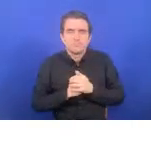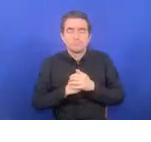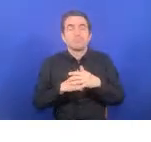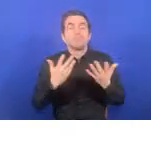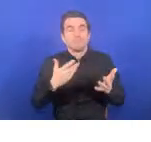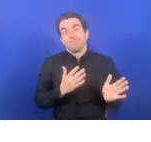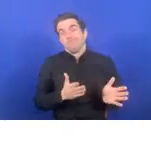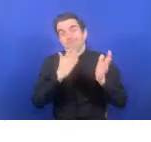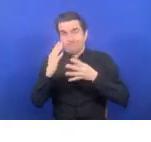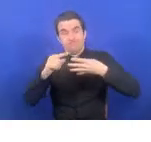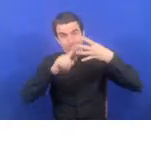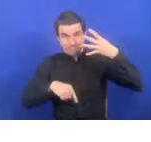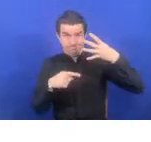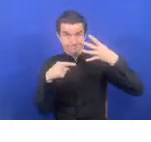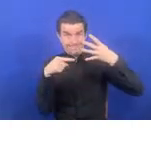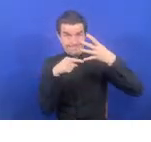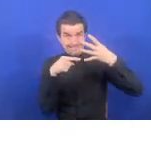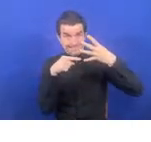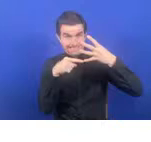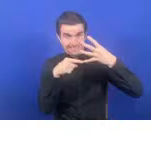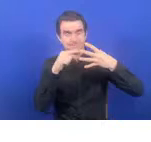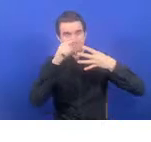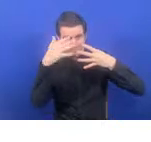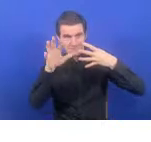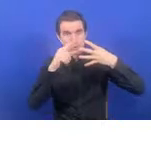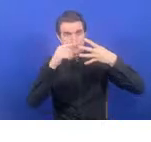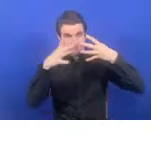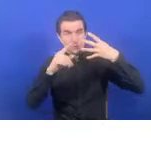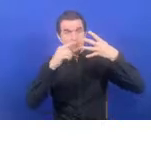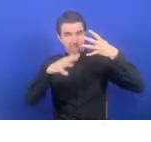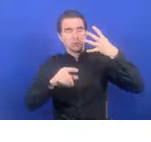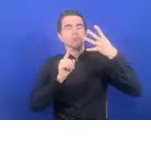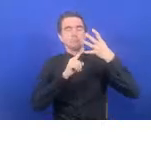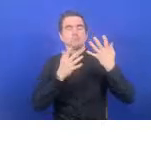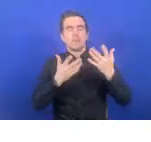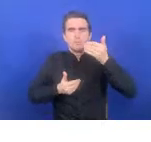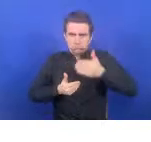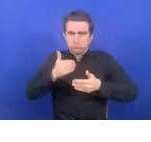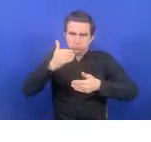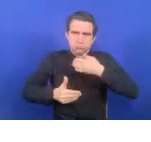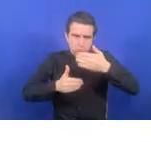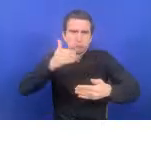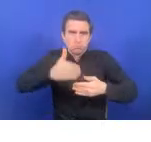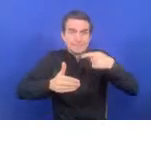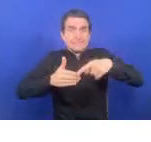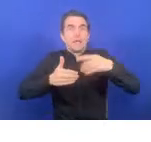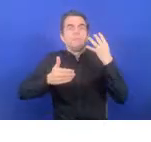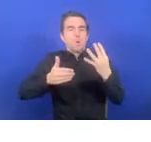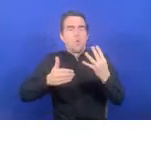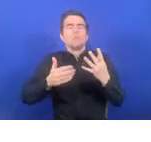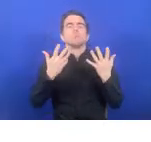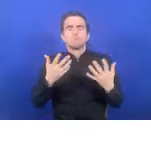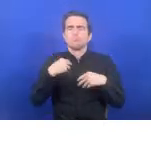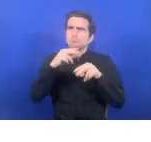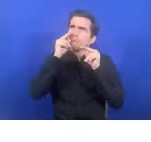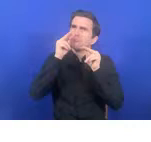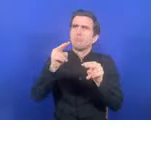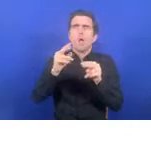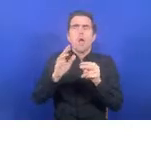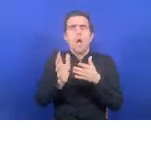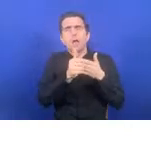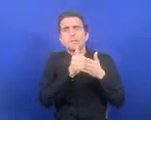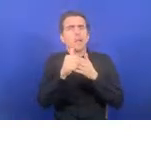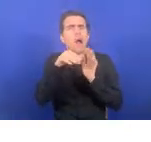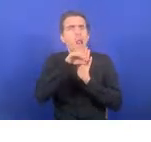we have developed a gender mainstreaming action plan for you to go through. So you have examples in